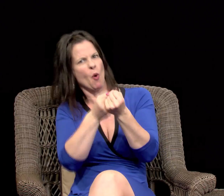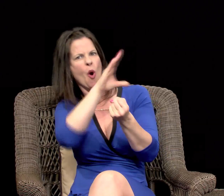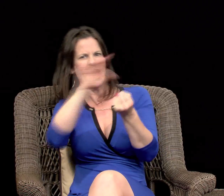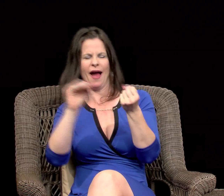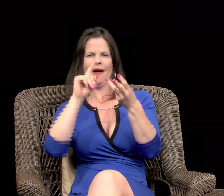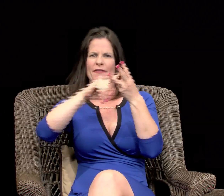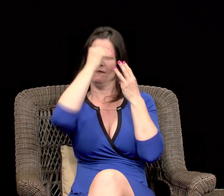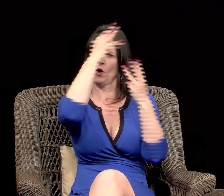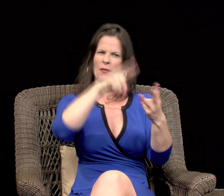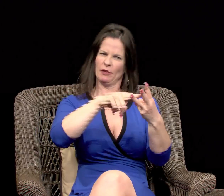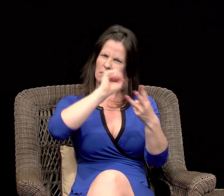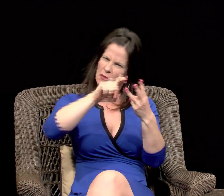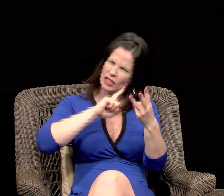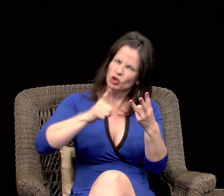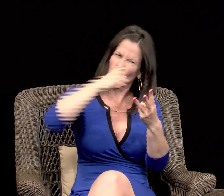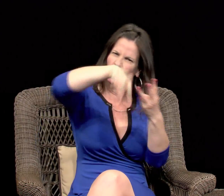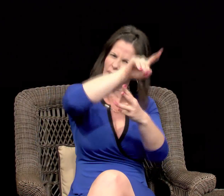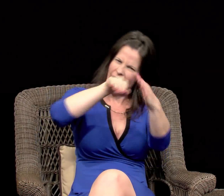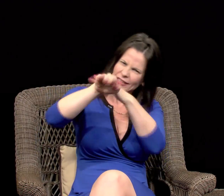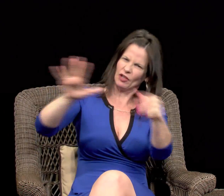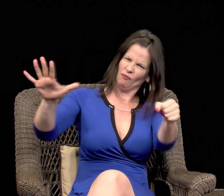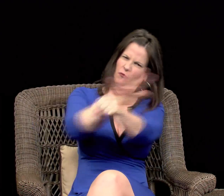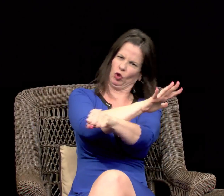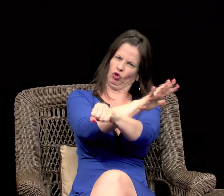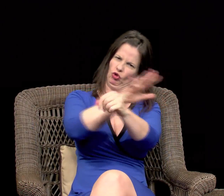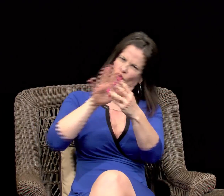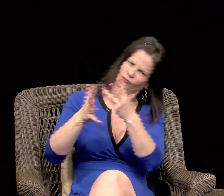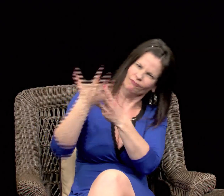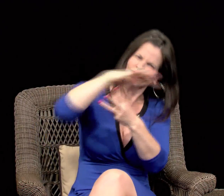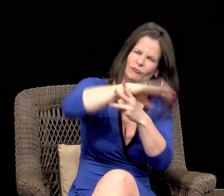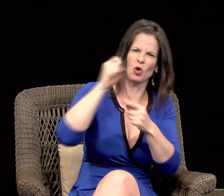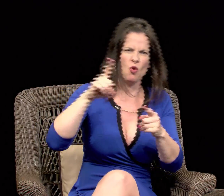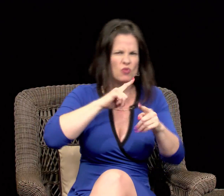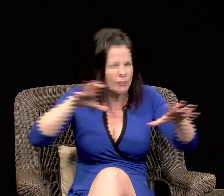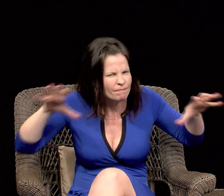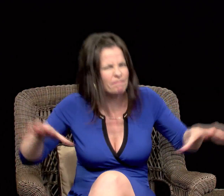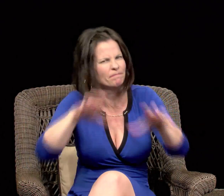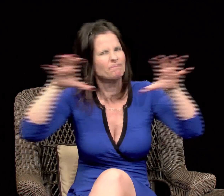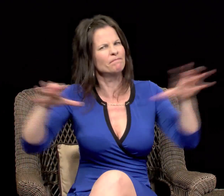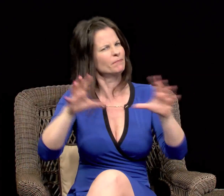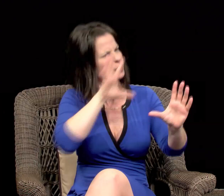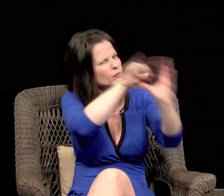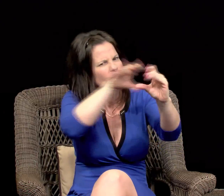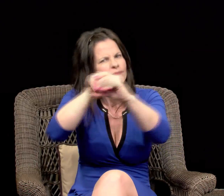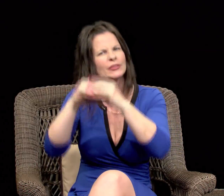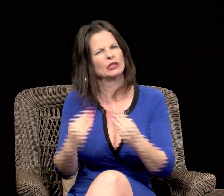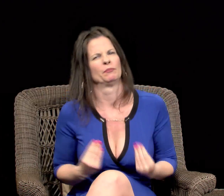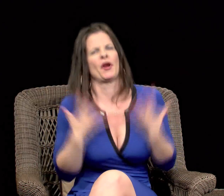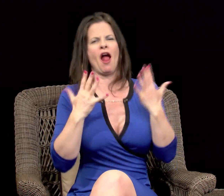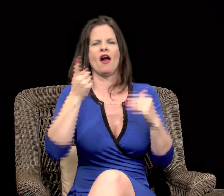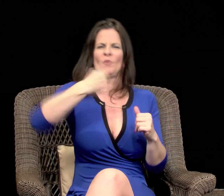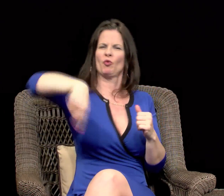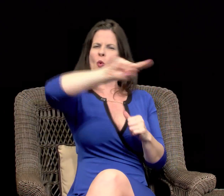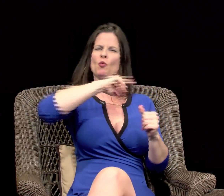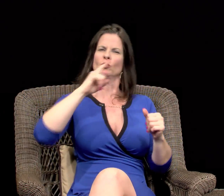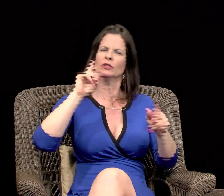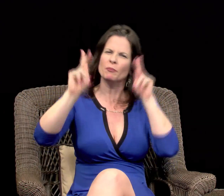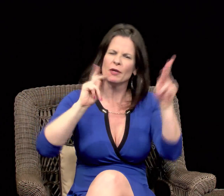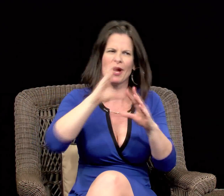the information, support, and leadership to help these children be involved, and she